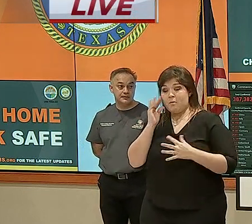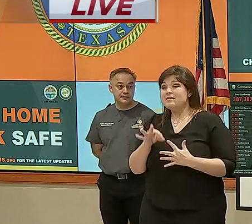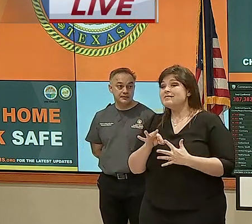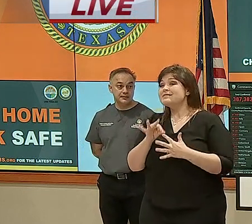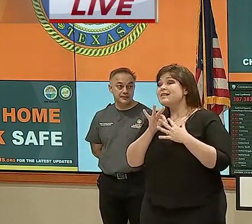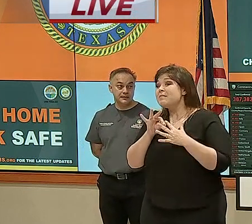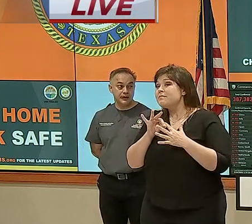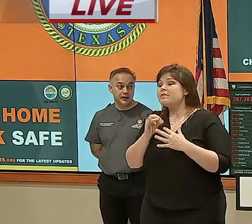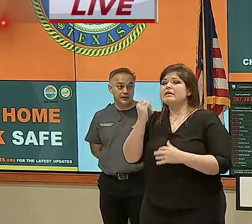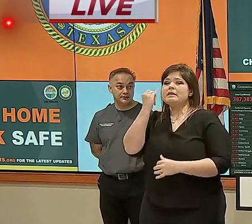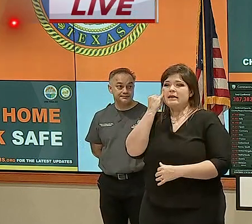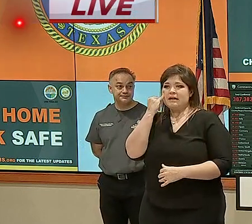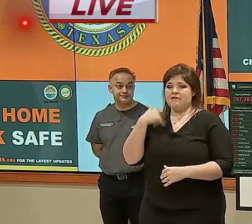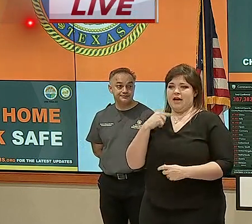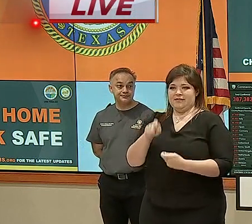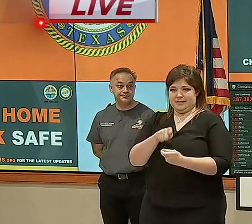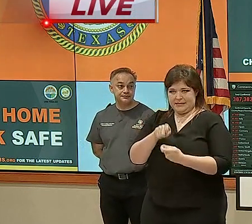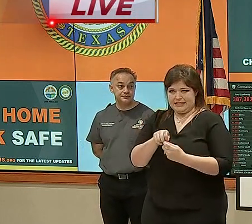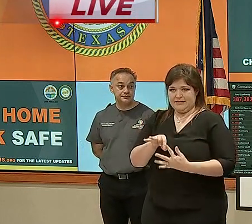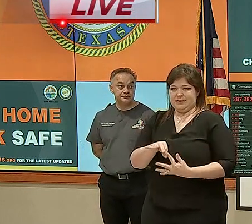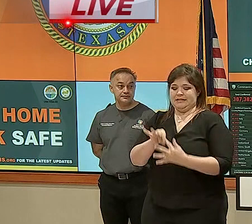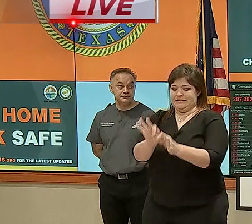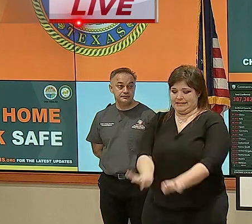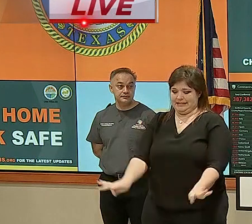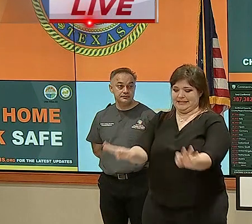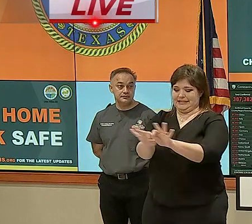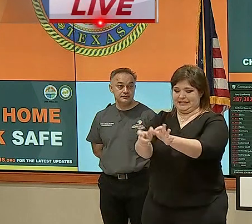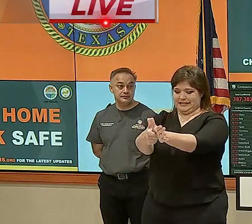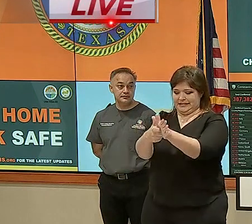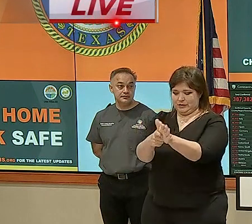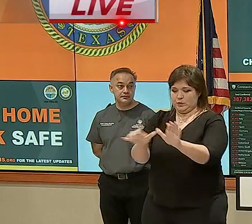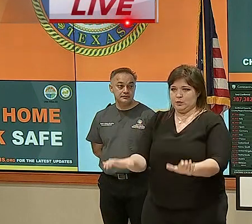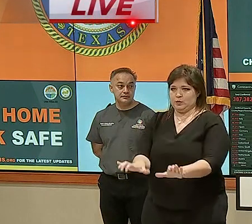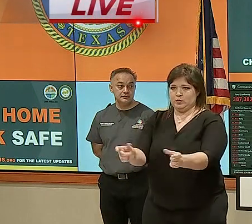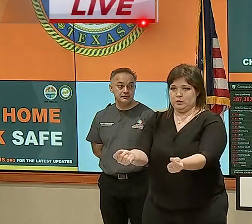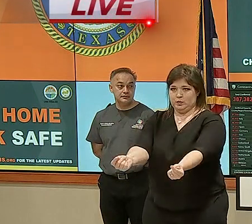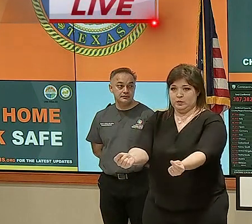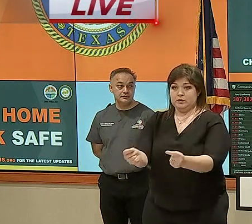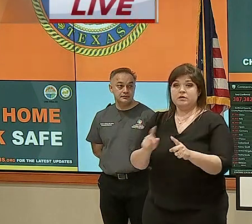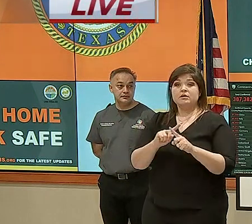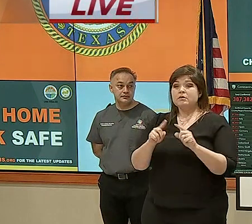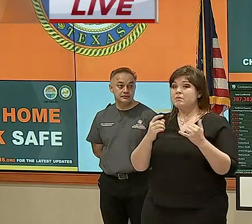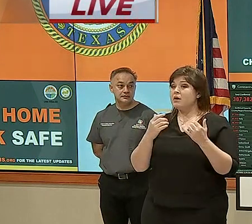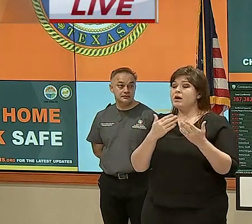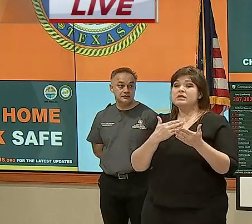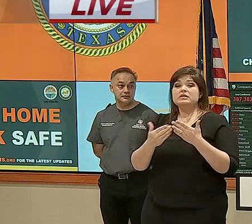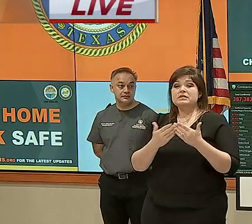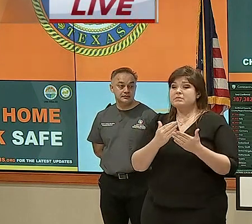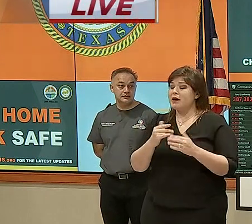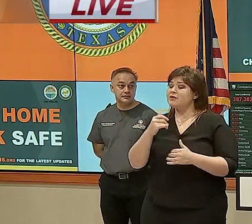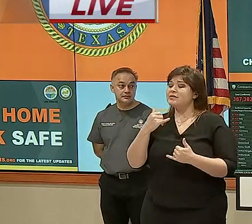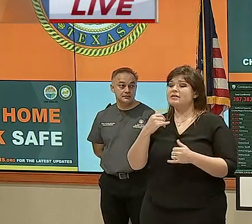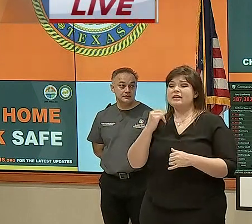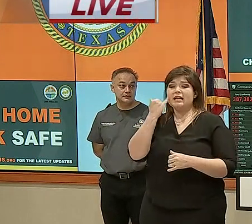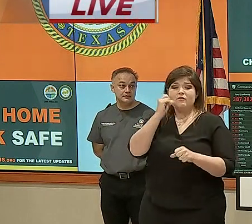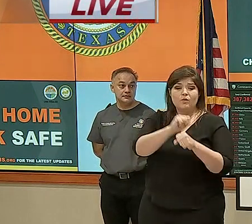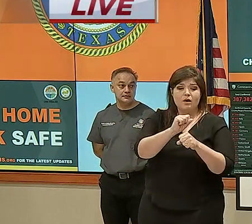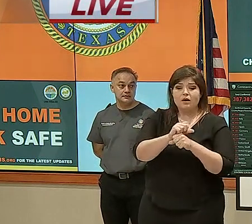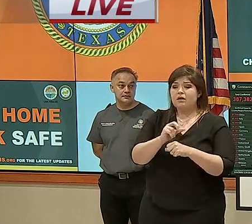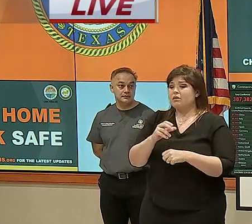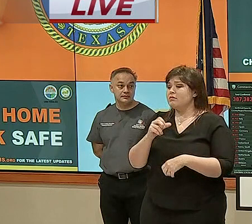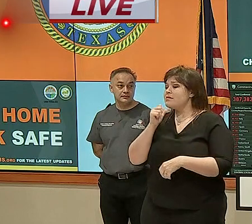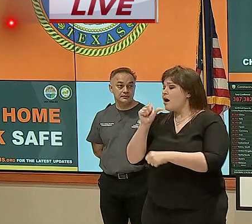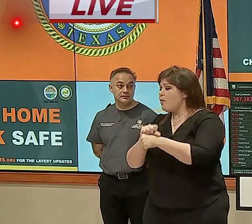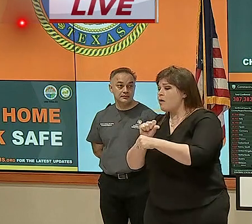requirement for social distancing remains in effect. Whether you are at work or whether you are away from work,